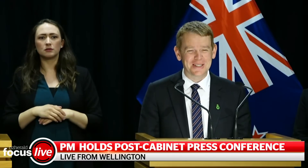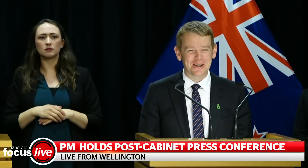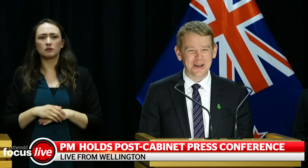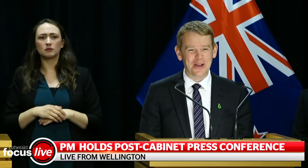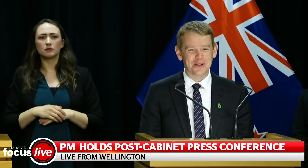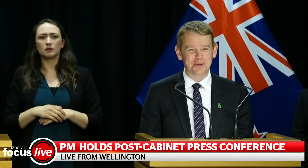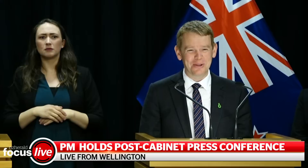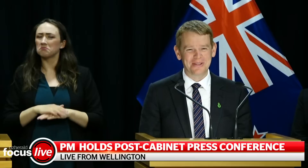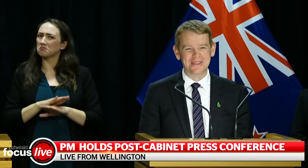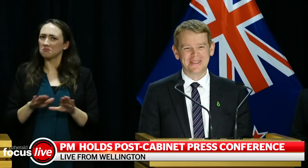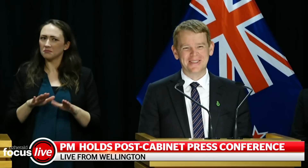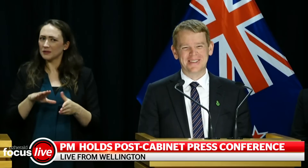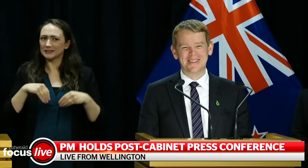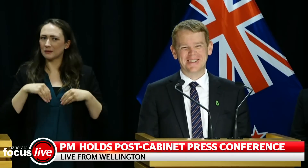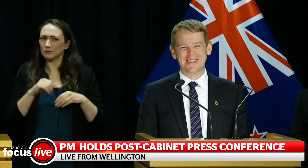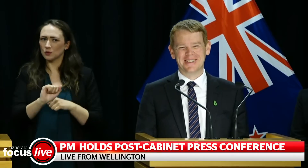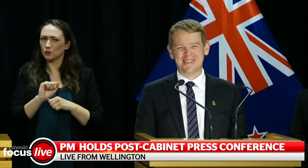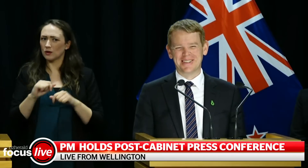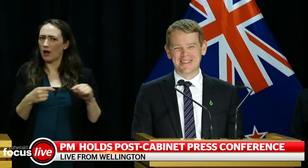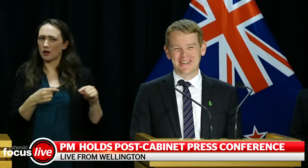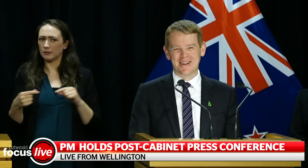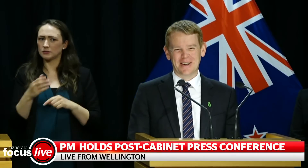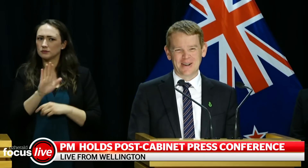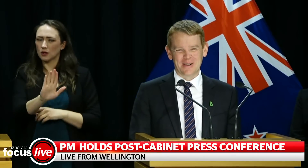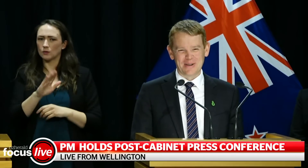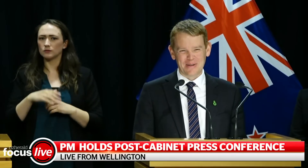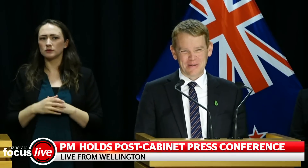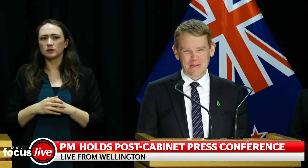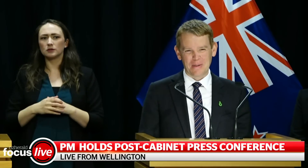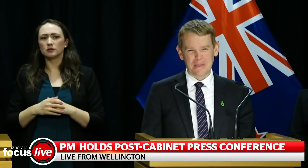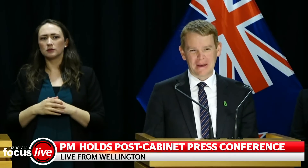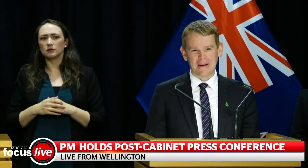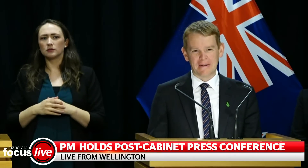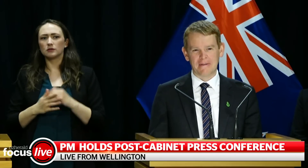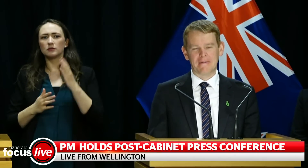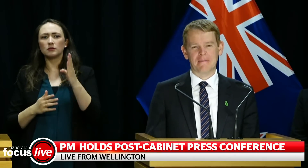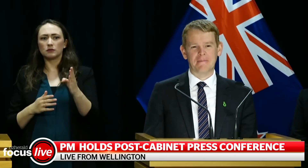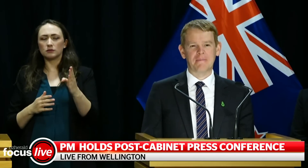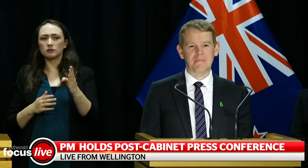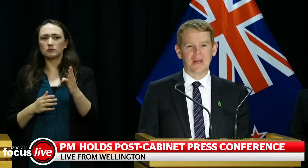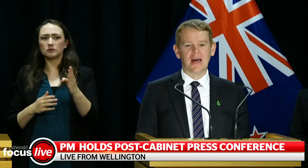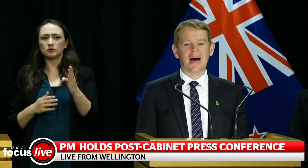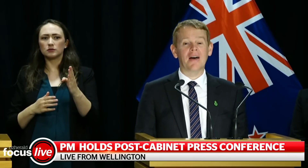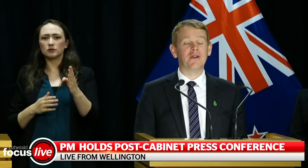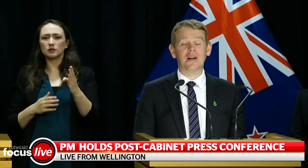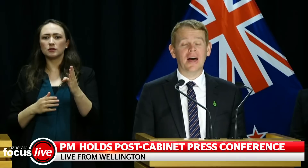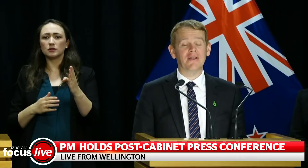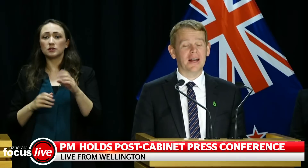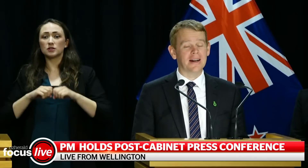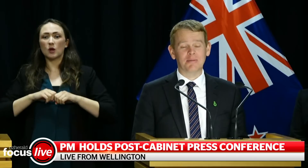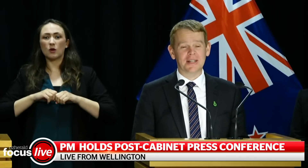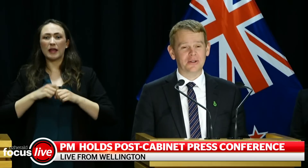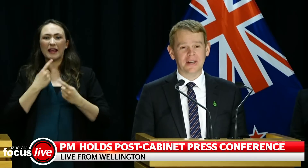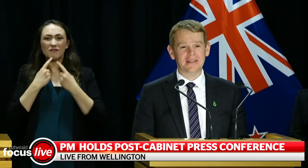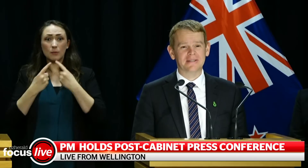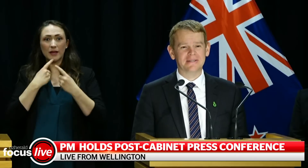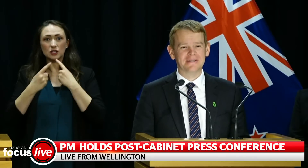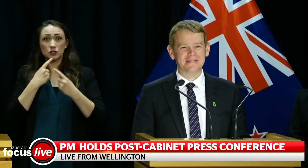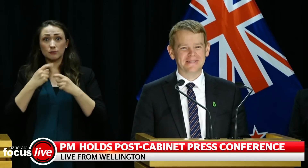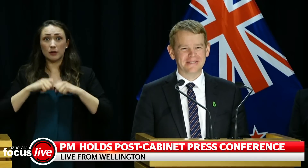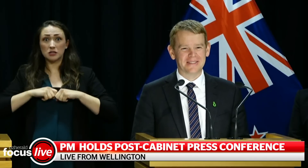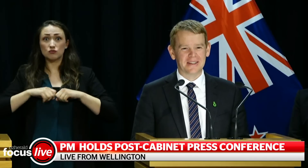assertion necessarily either, Sean. Could you tell us how Last the one, investigation into who leaked the memo is going? I haven't had an update on